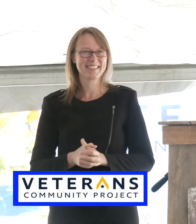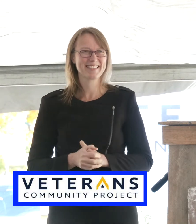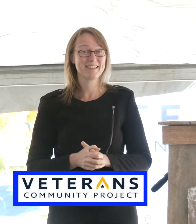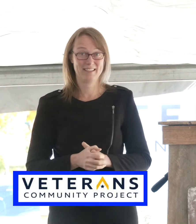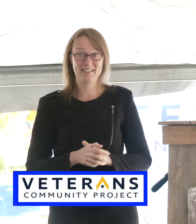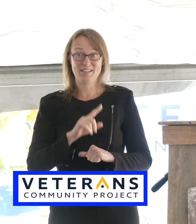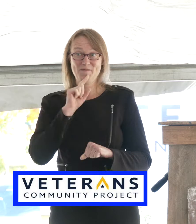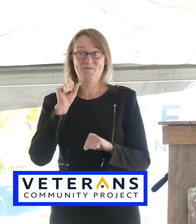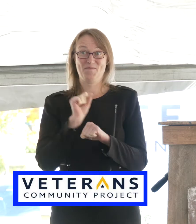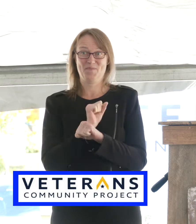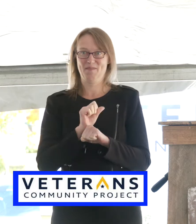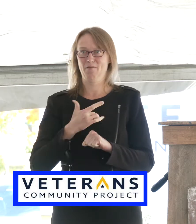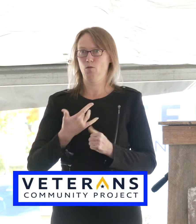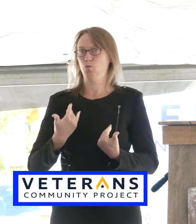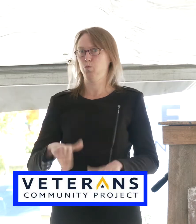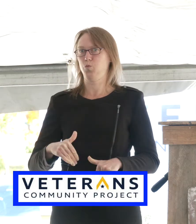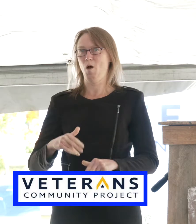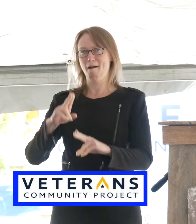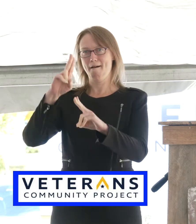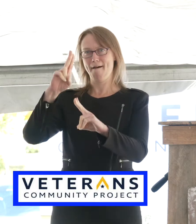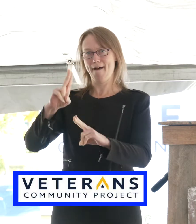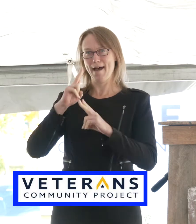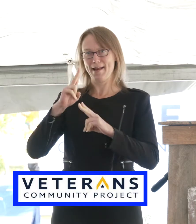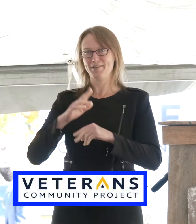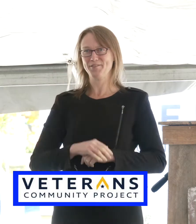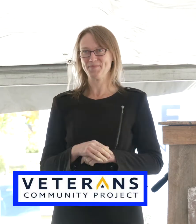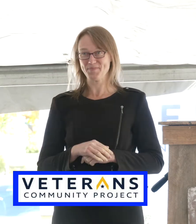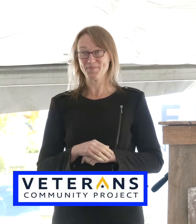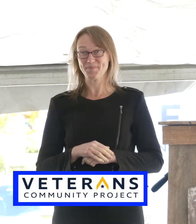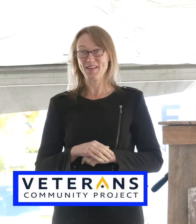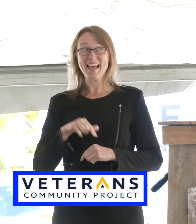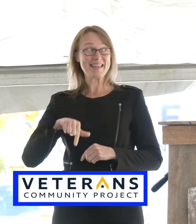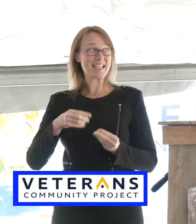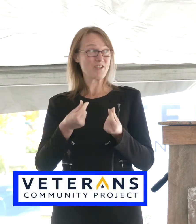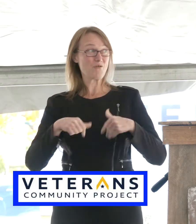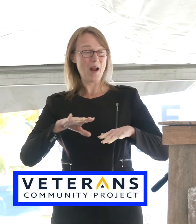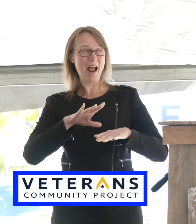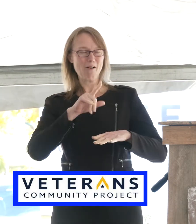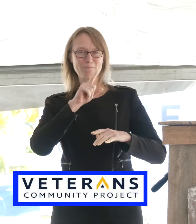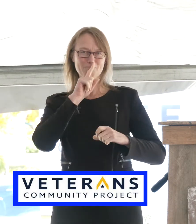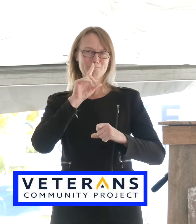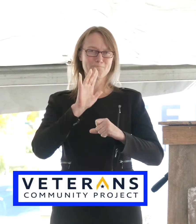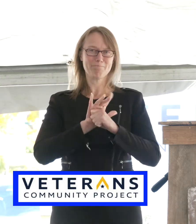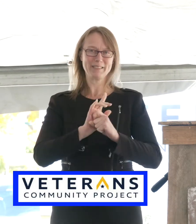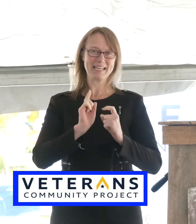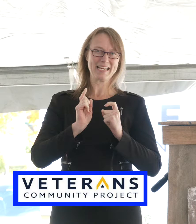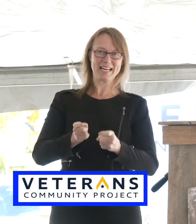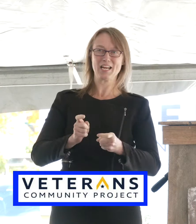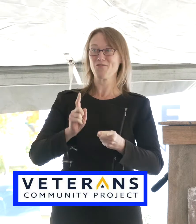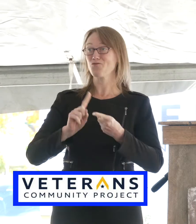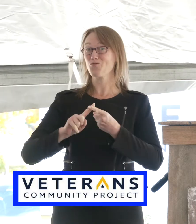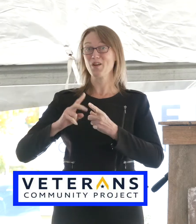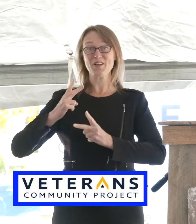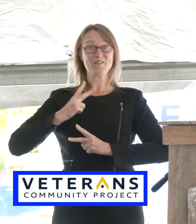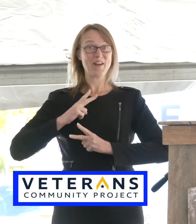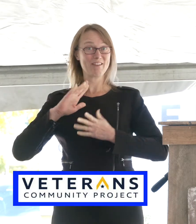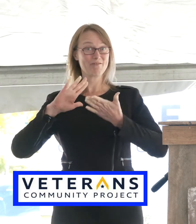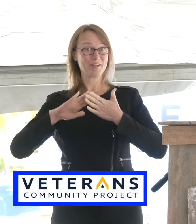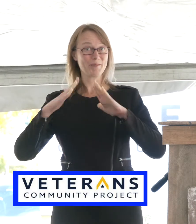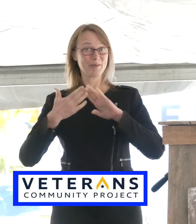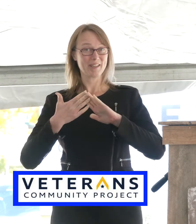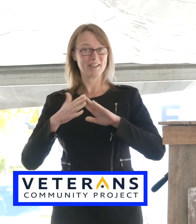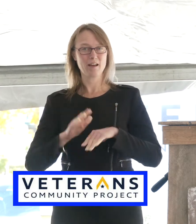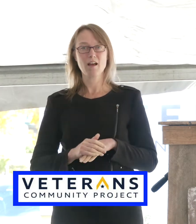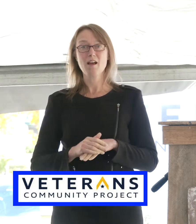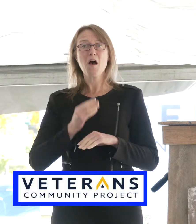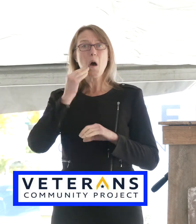It is truly an honor to be here dedicating this ground to the veterans community. Homelessness is one of the